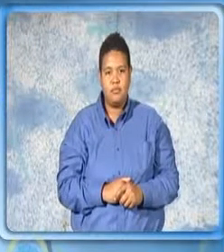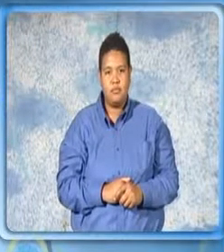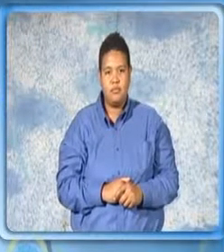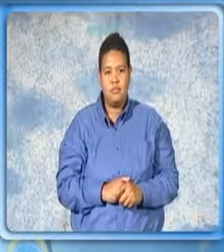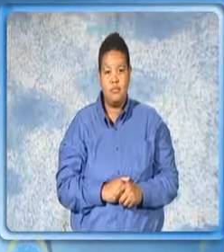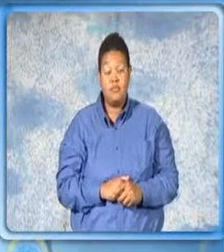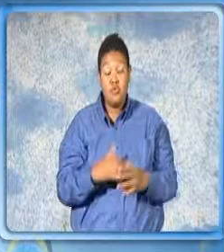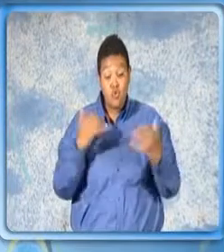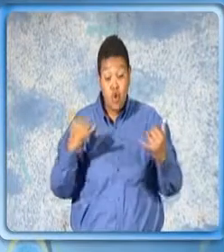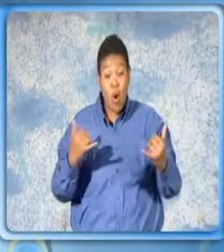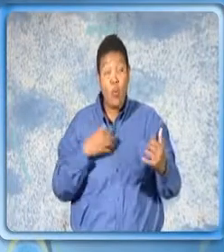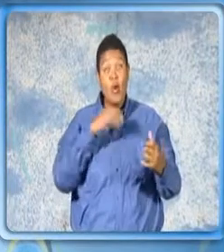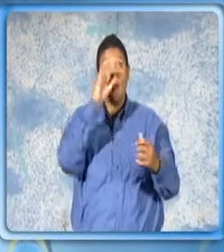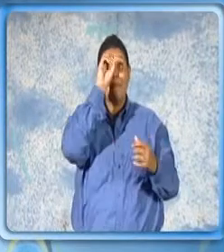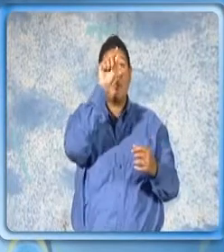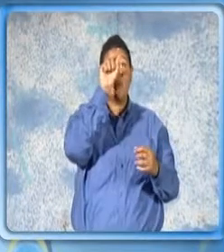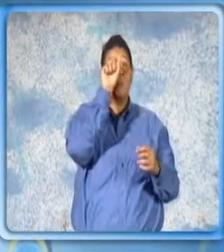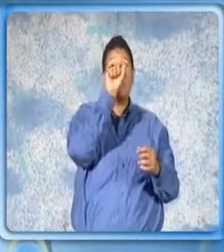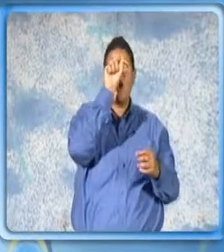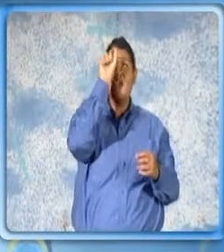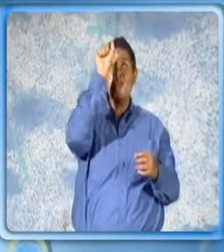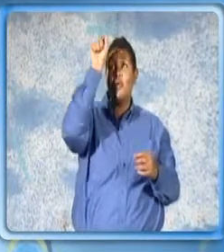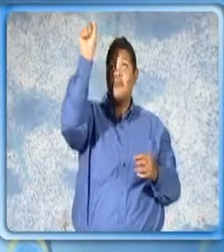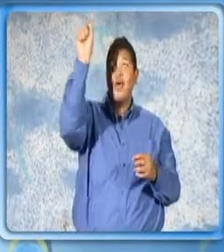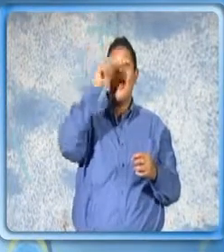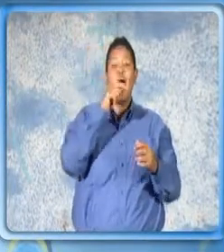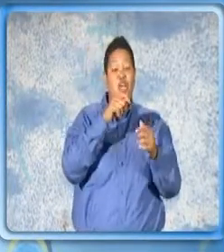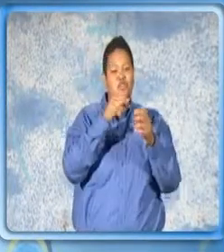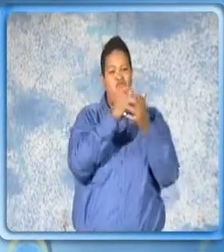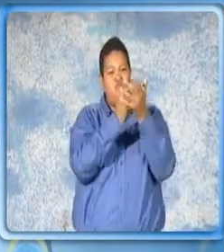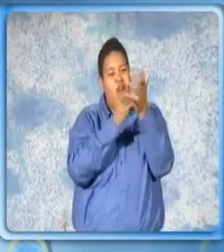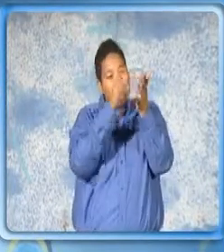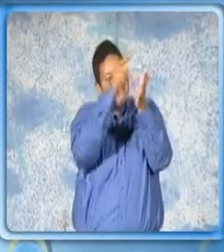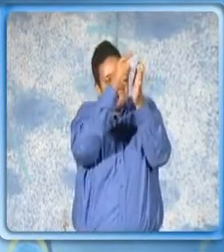Now we plot the points and draw a smooth curve through them.